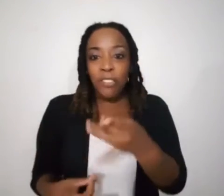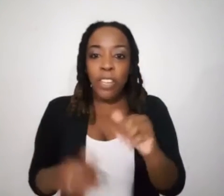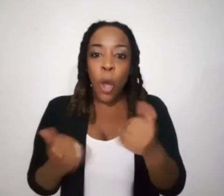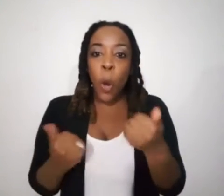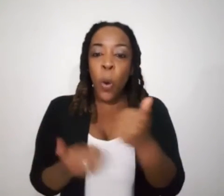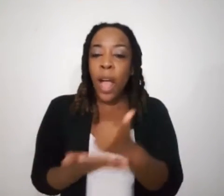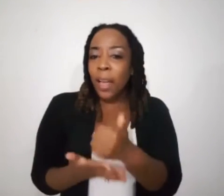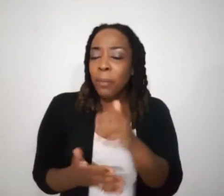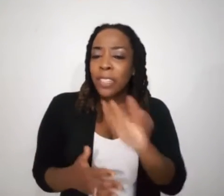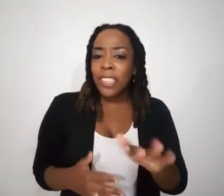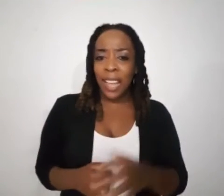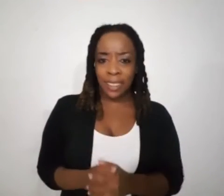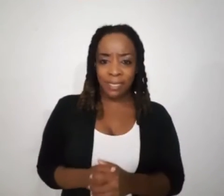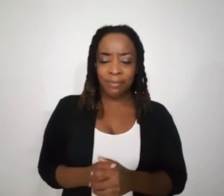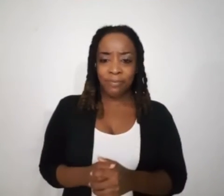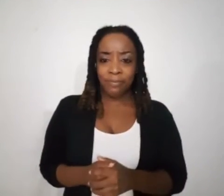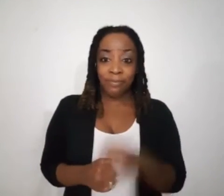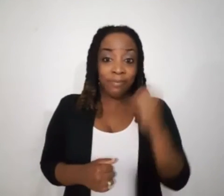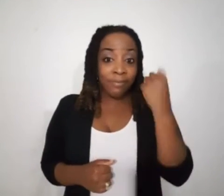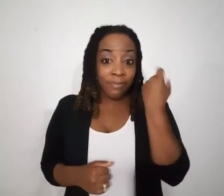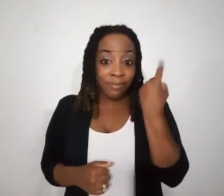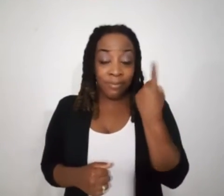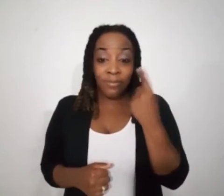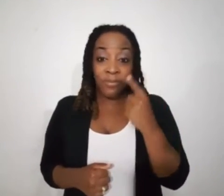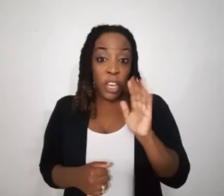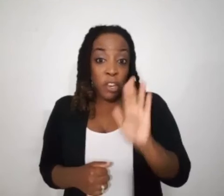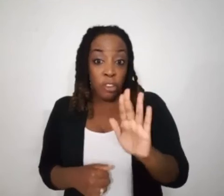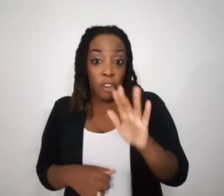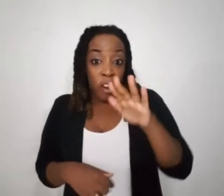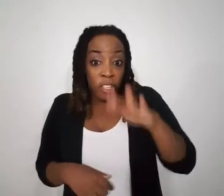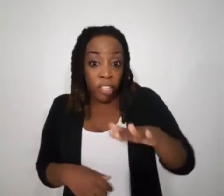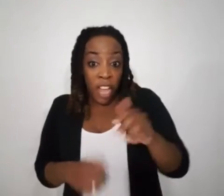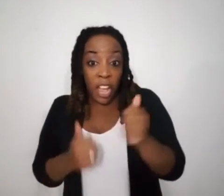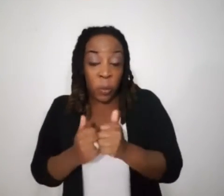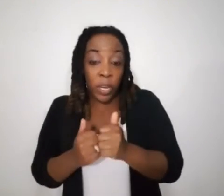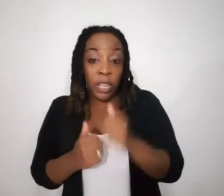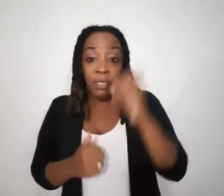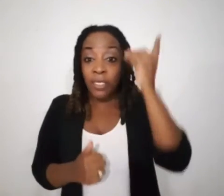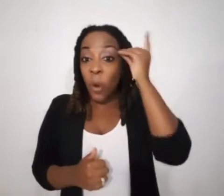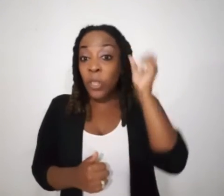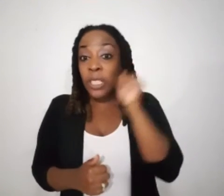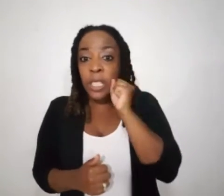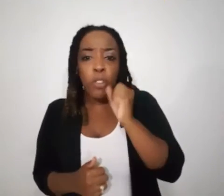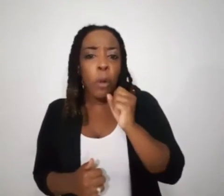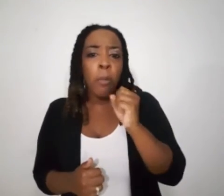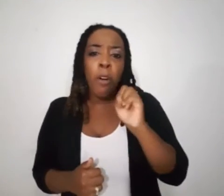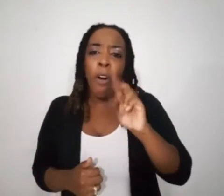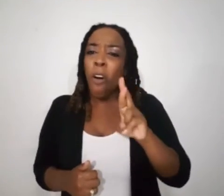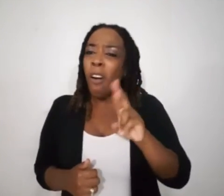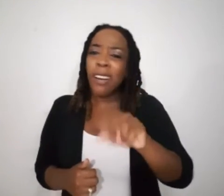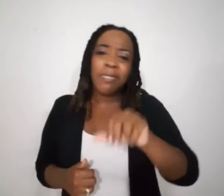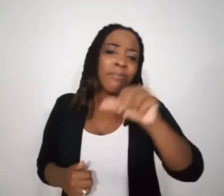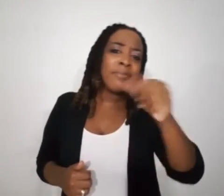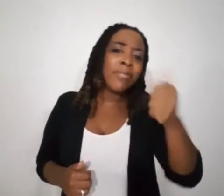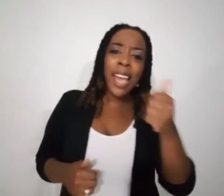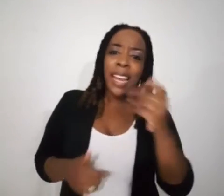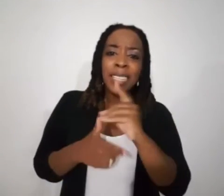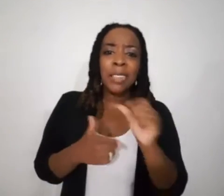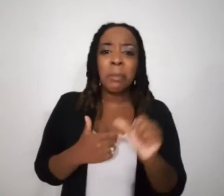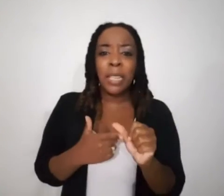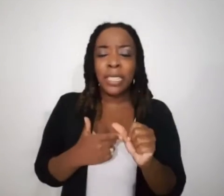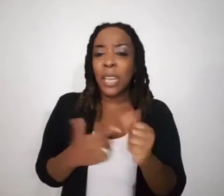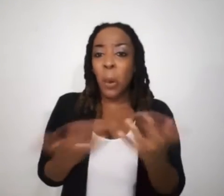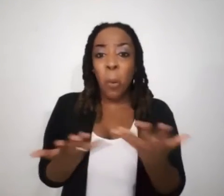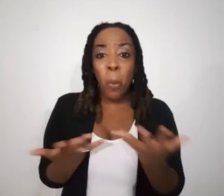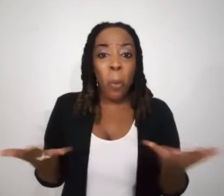your child wants, your child with Down syndrome or your child with any disability, what they want is you. They want